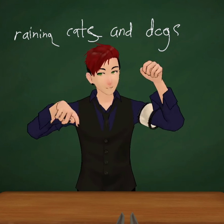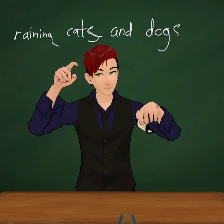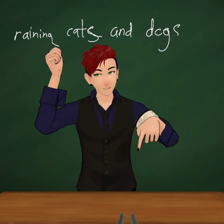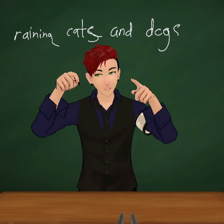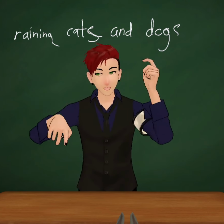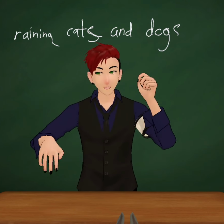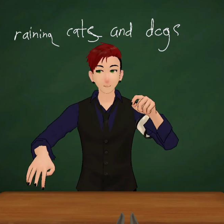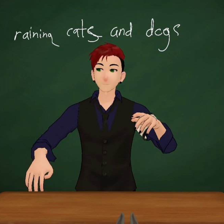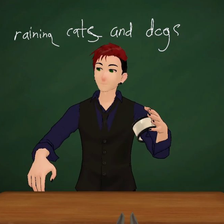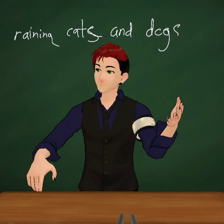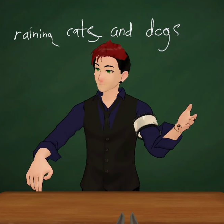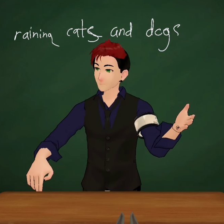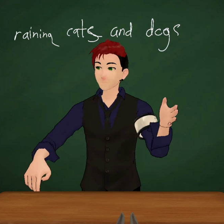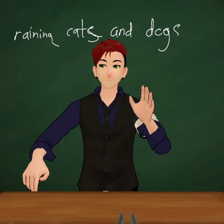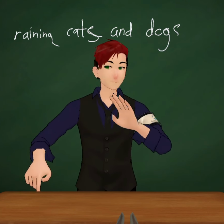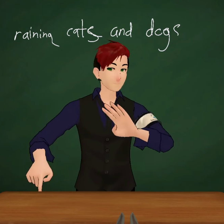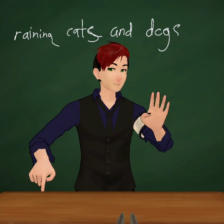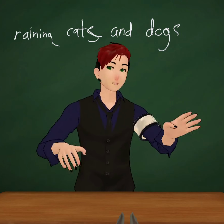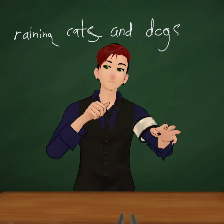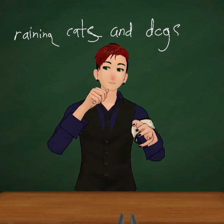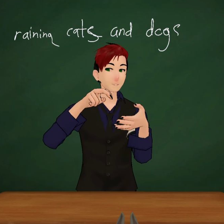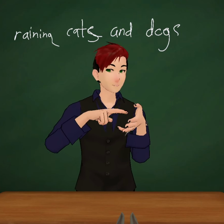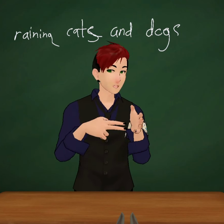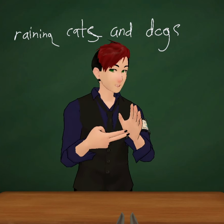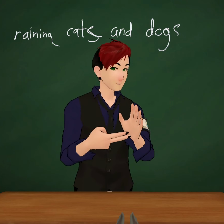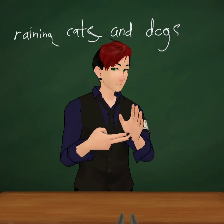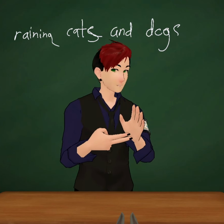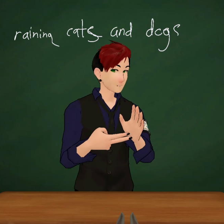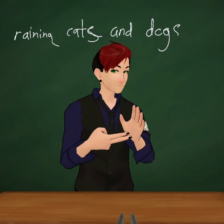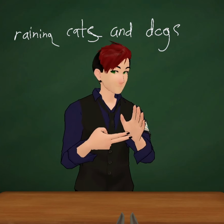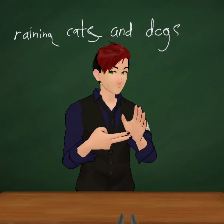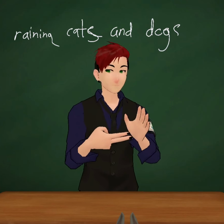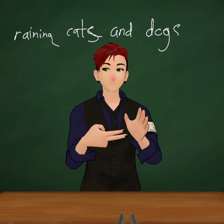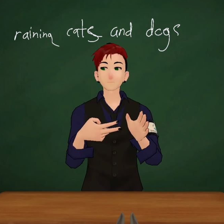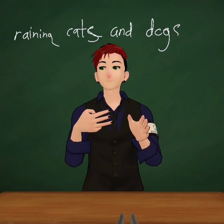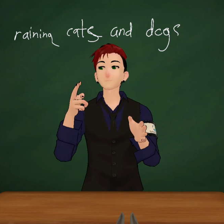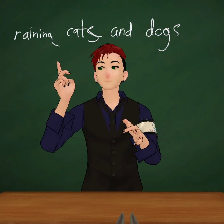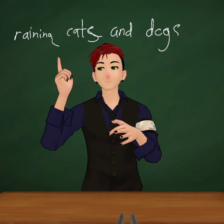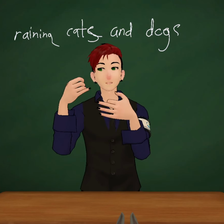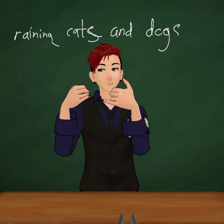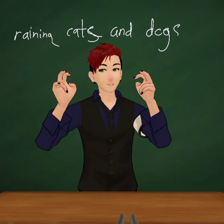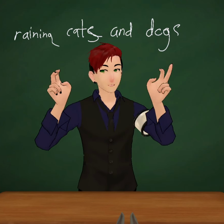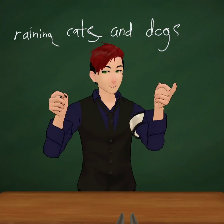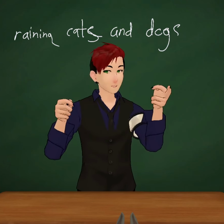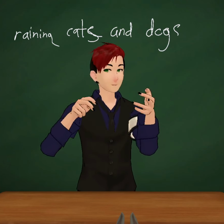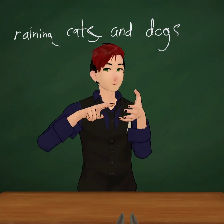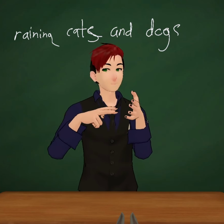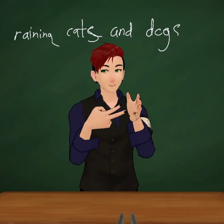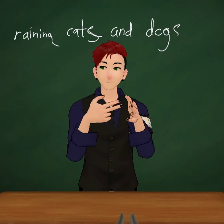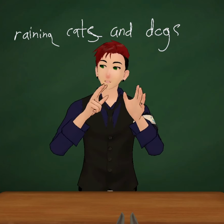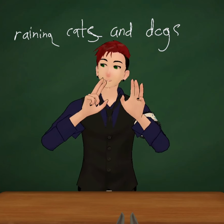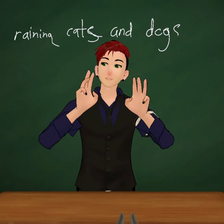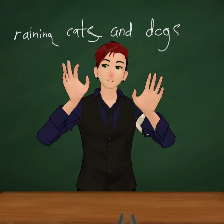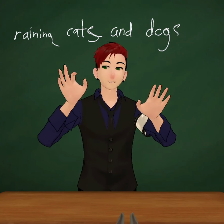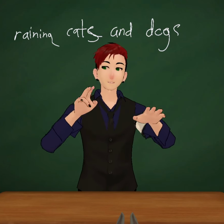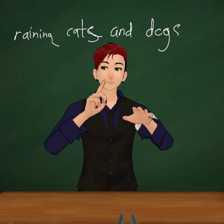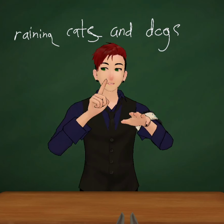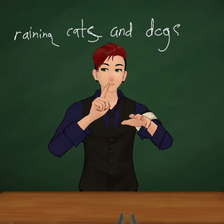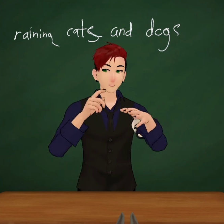the sky? No, that is not what it means. This is an idiom that means it is just raining really,